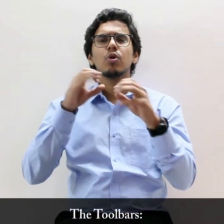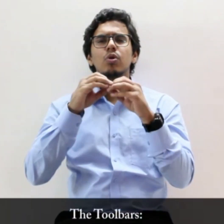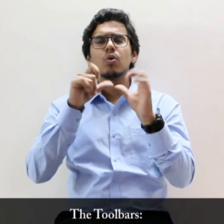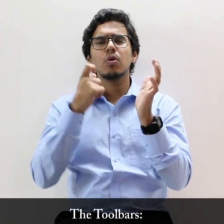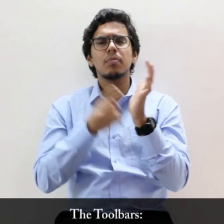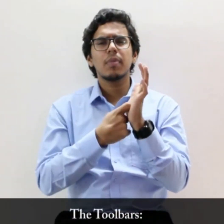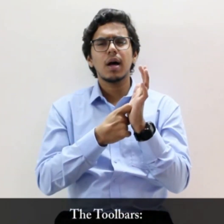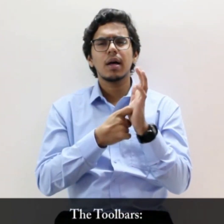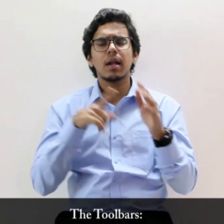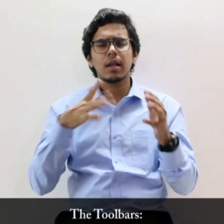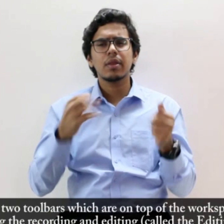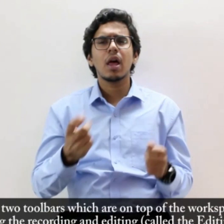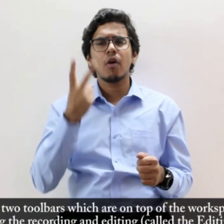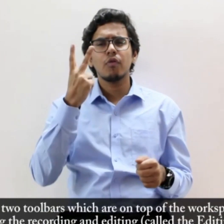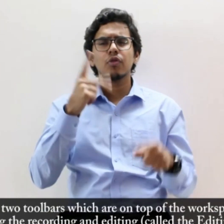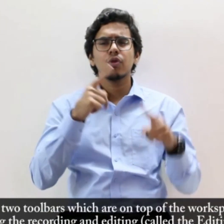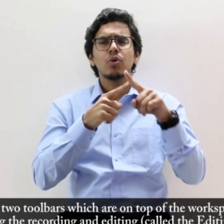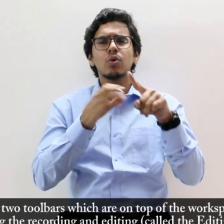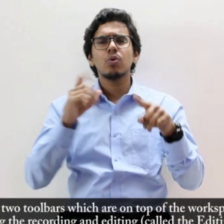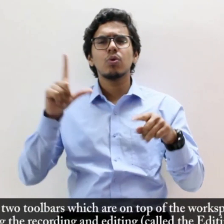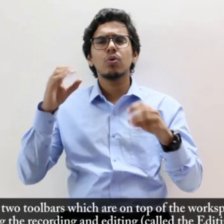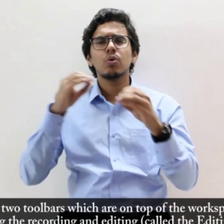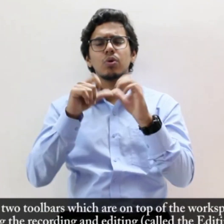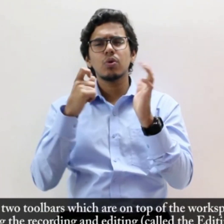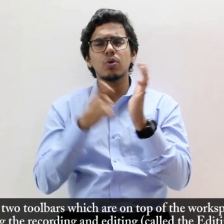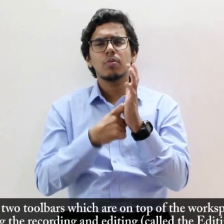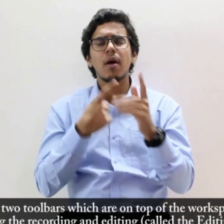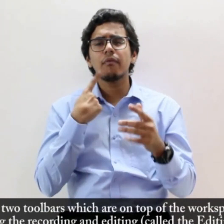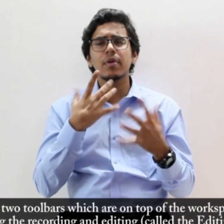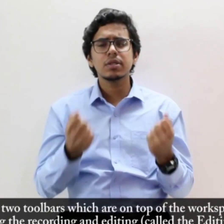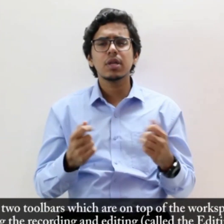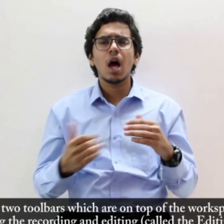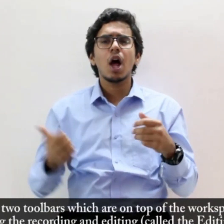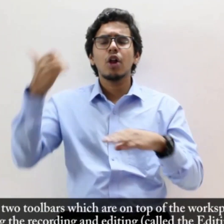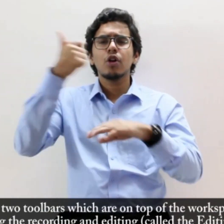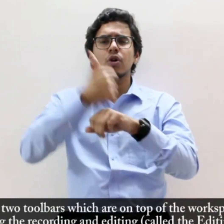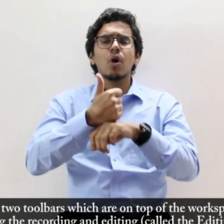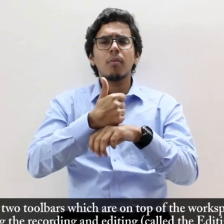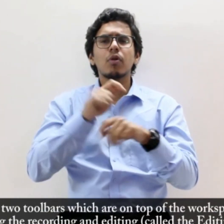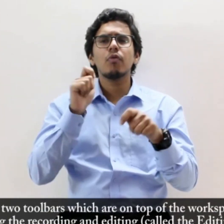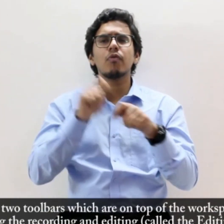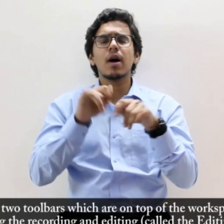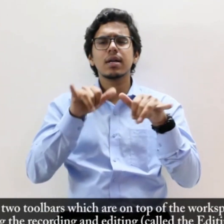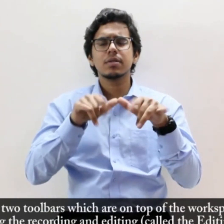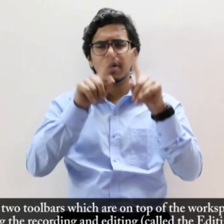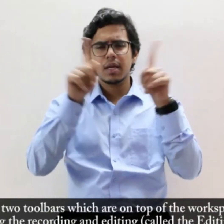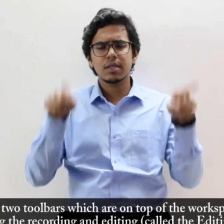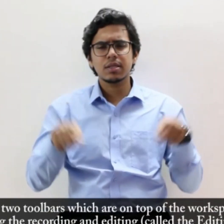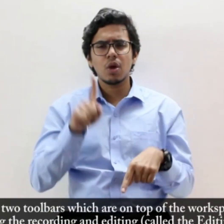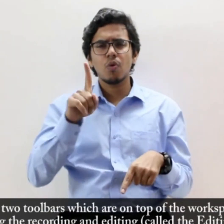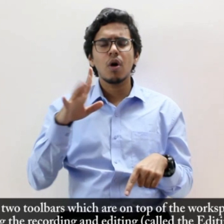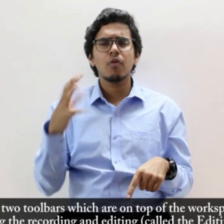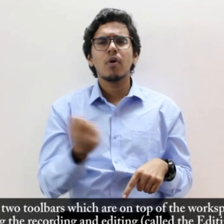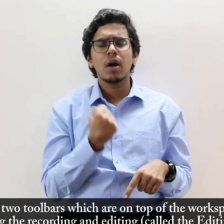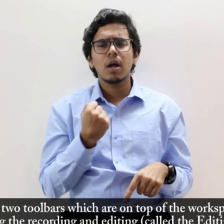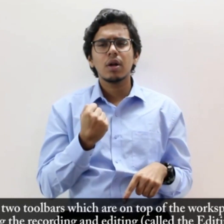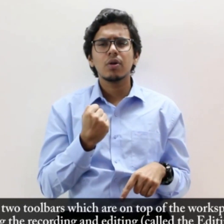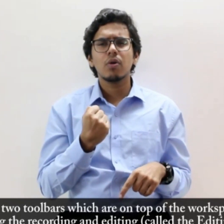The toolbars. There are two toolbars which are on the top of the workspace, one